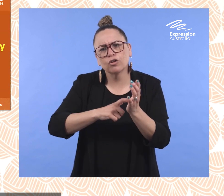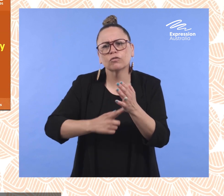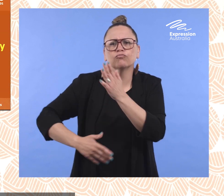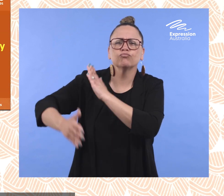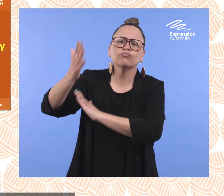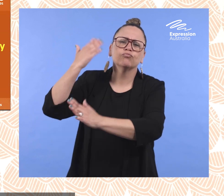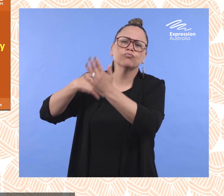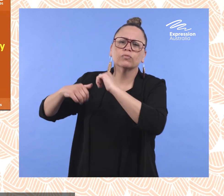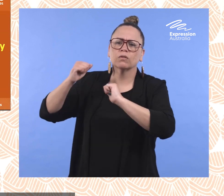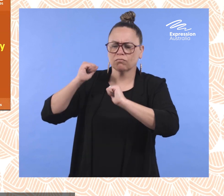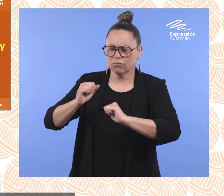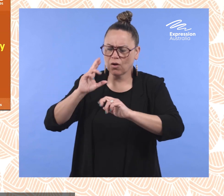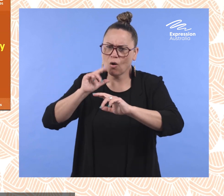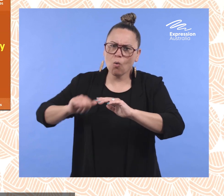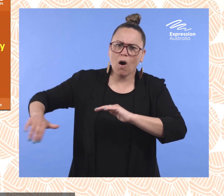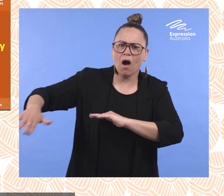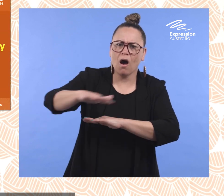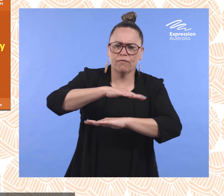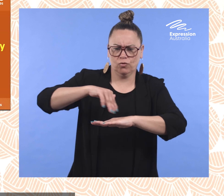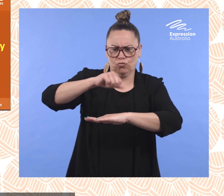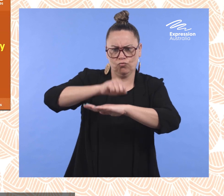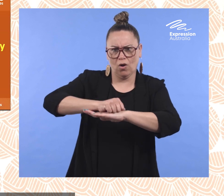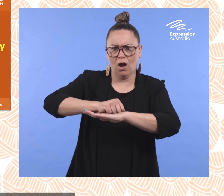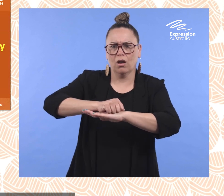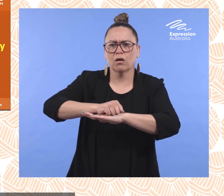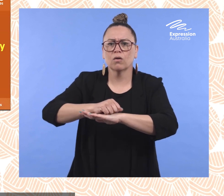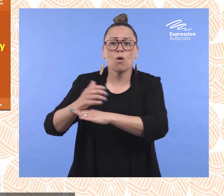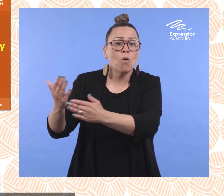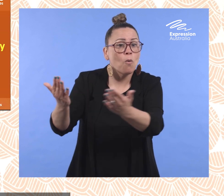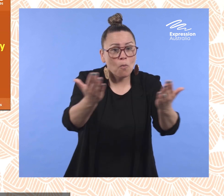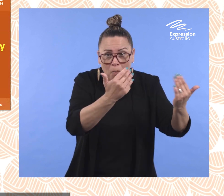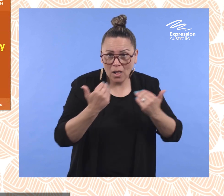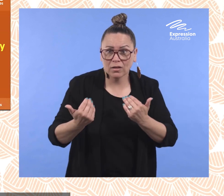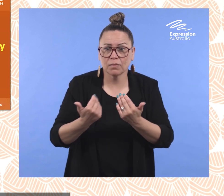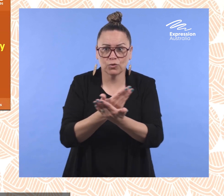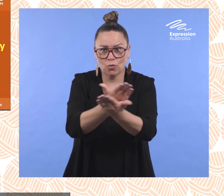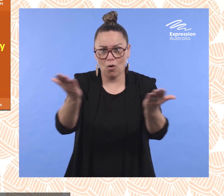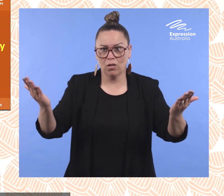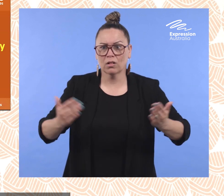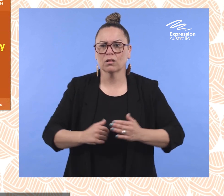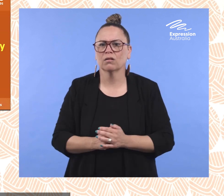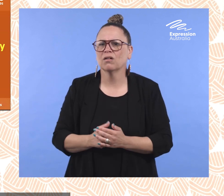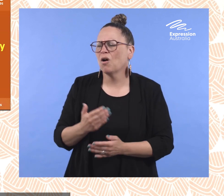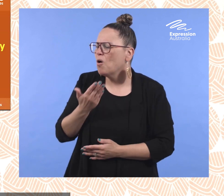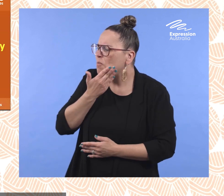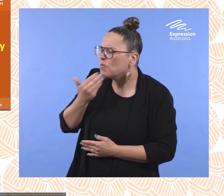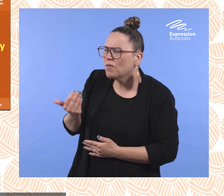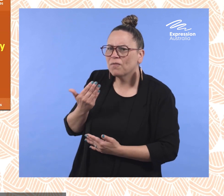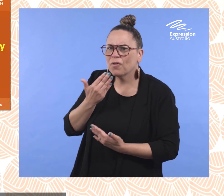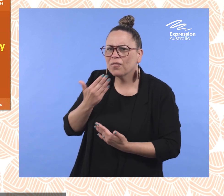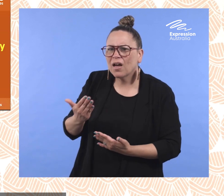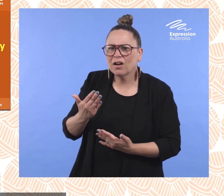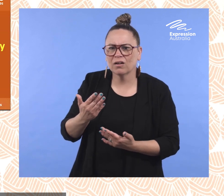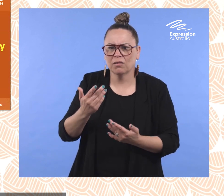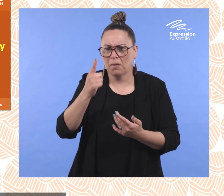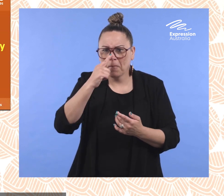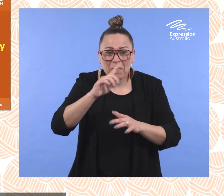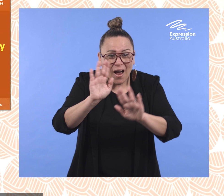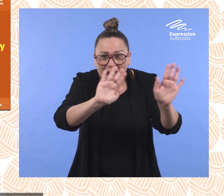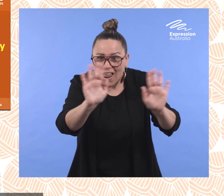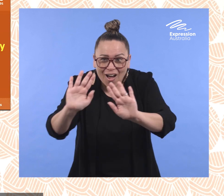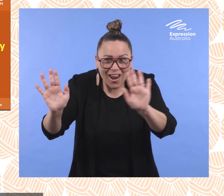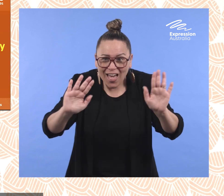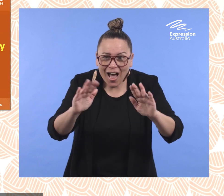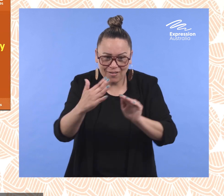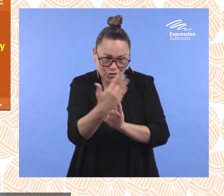across the country. So welcome all. And beautiful. There's some lovely hellos and greetings there in the